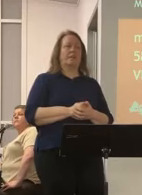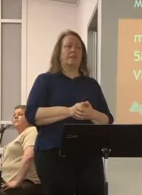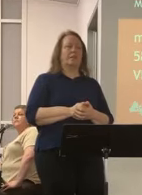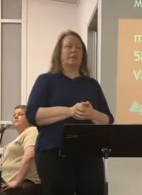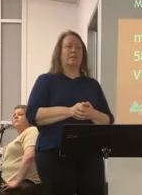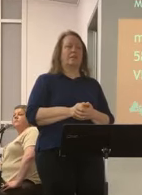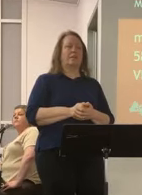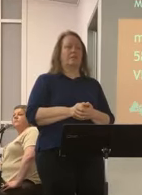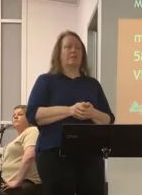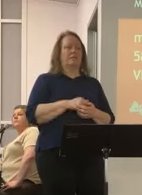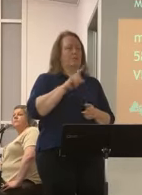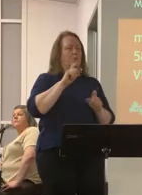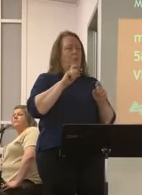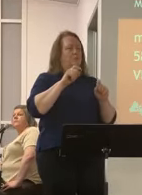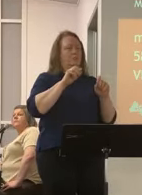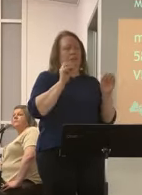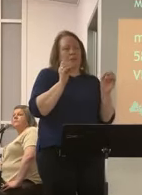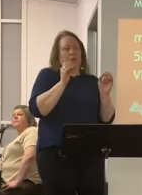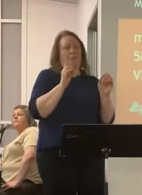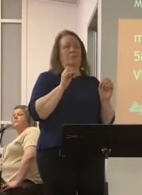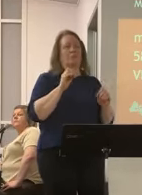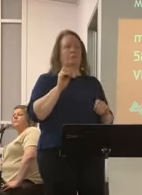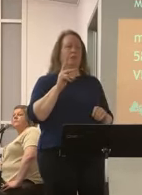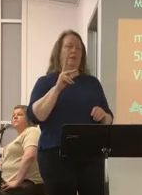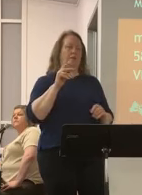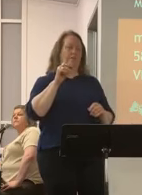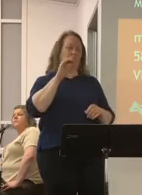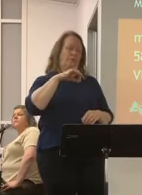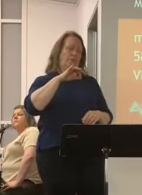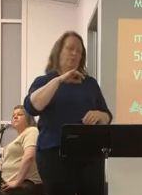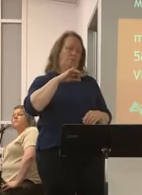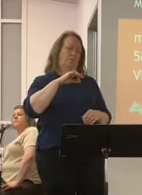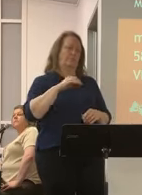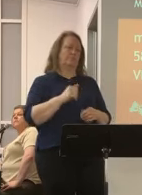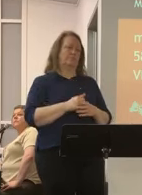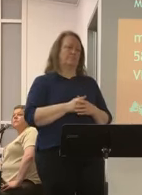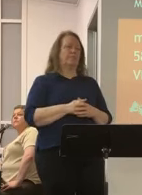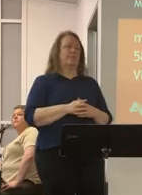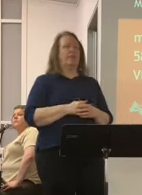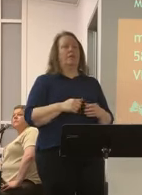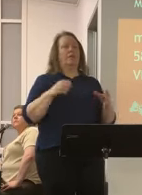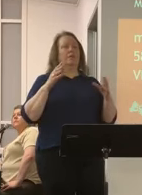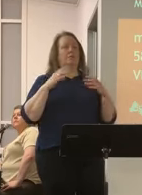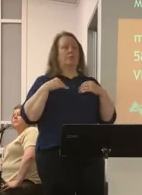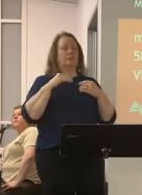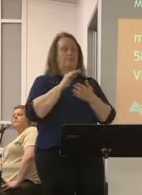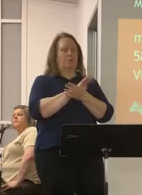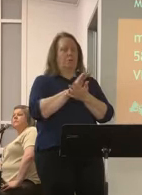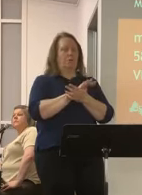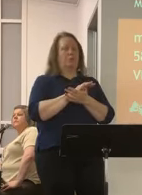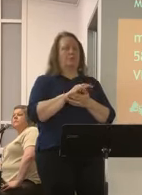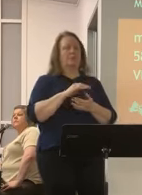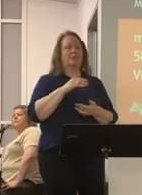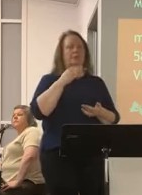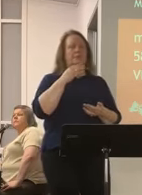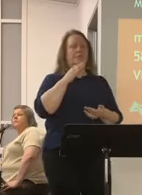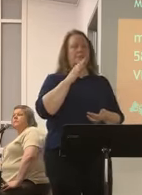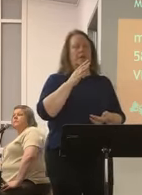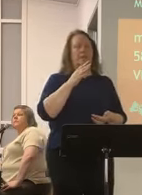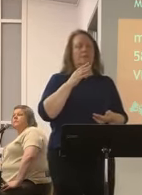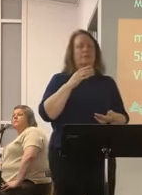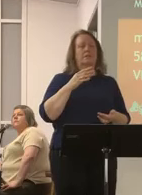So if there are no questions, that will be the vote. You will have a ballot. If you received a ballot, it says, I affirm the ministry plan